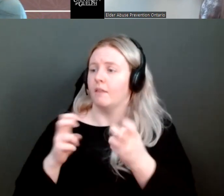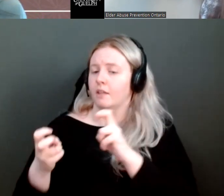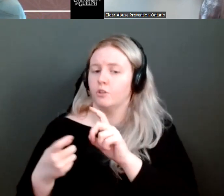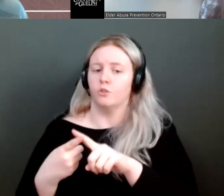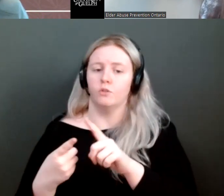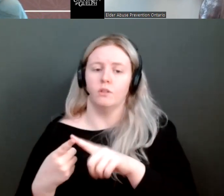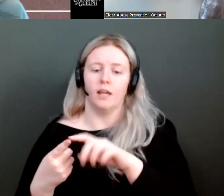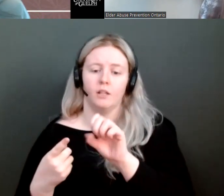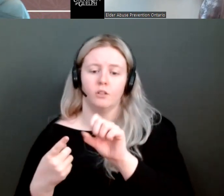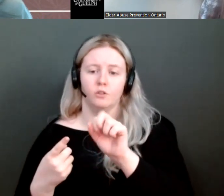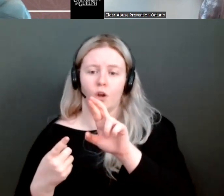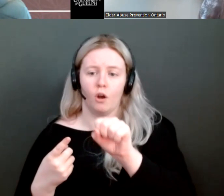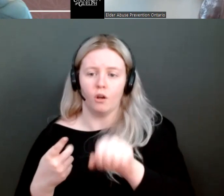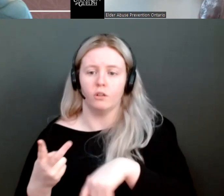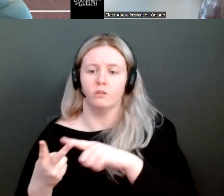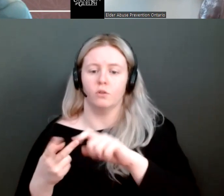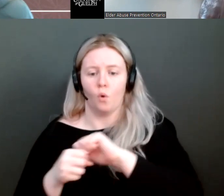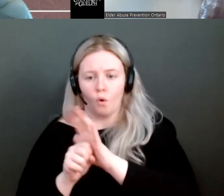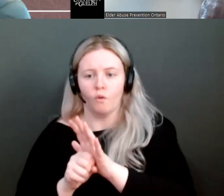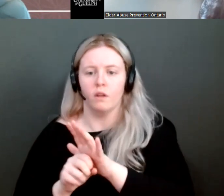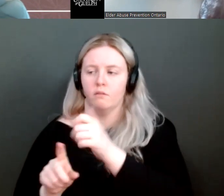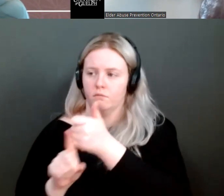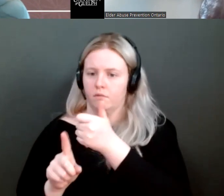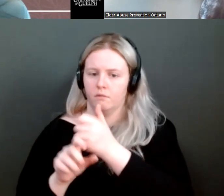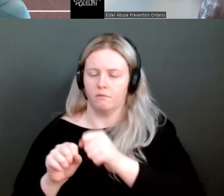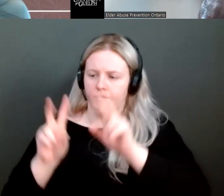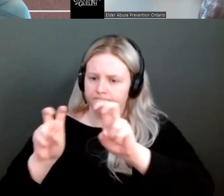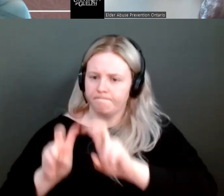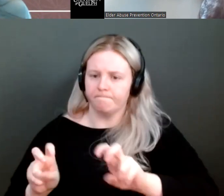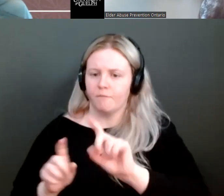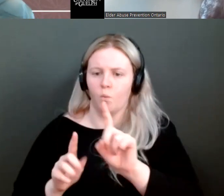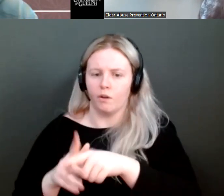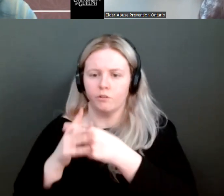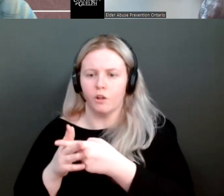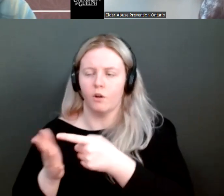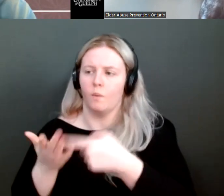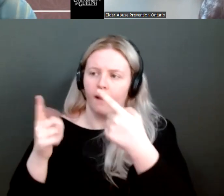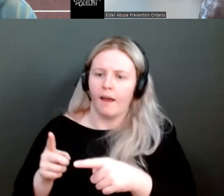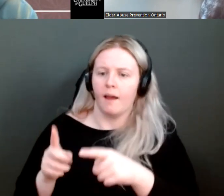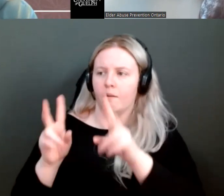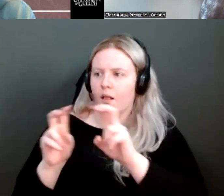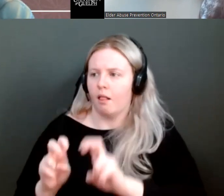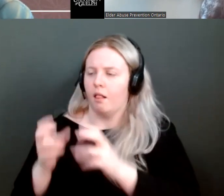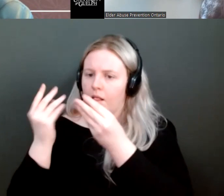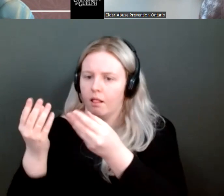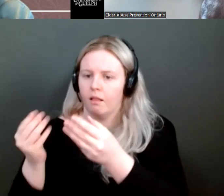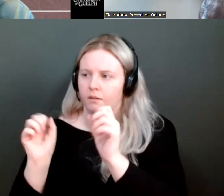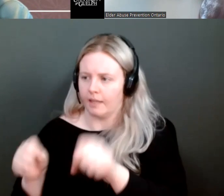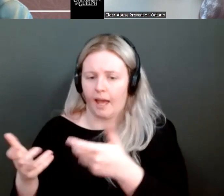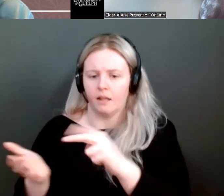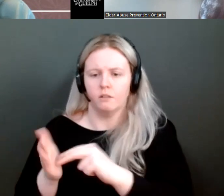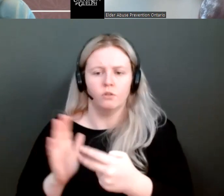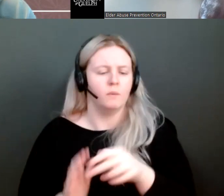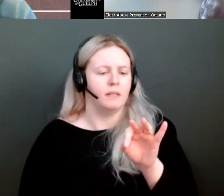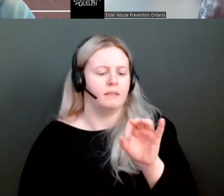or COVID-19. They figure out how to drill down into the root causes of those sorts of issues. So why can't they do it with